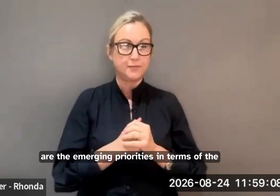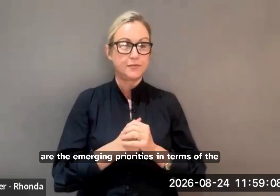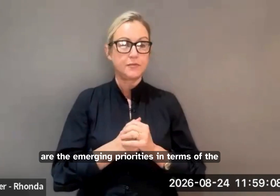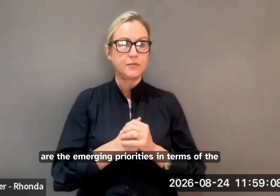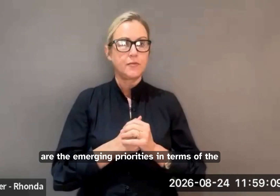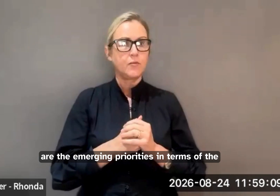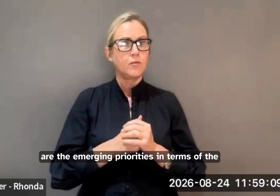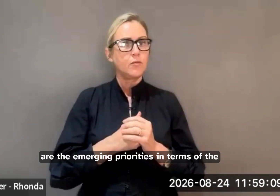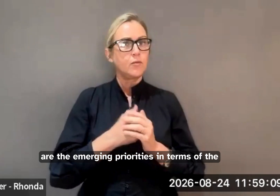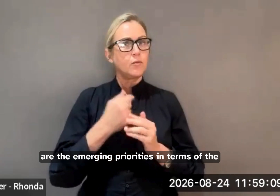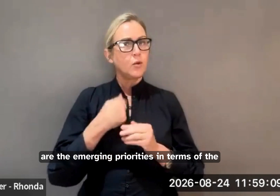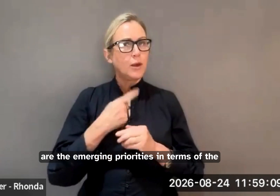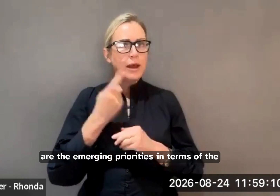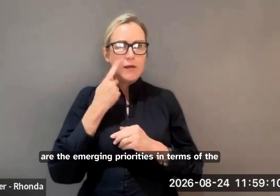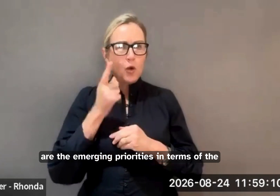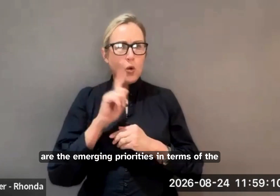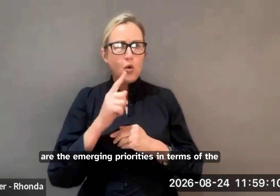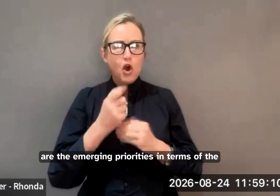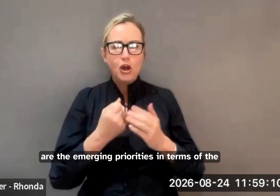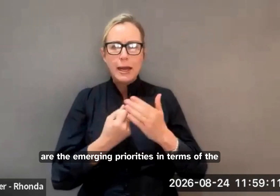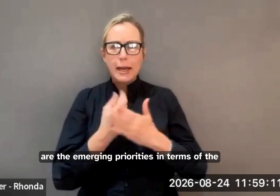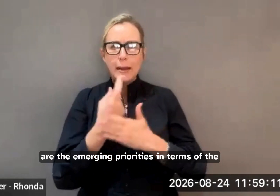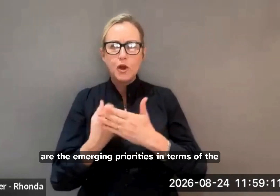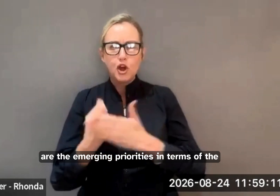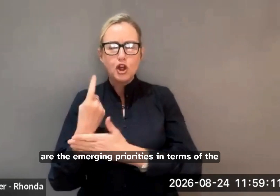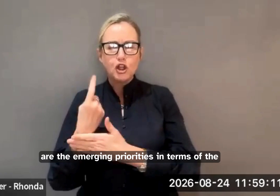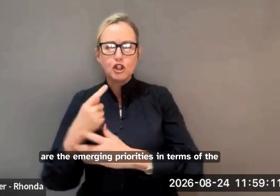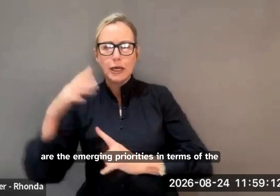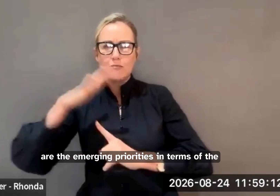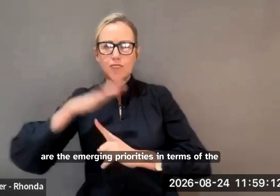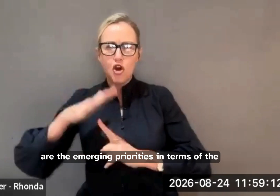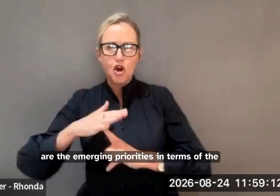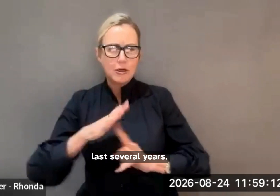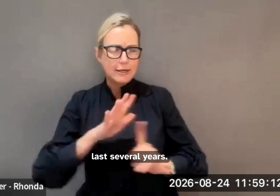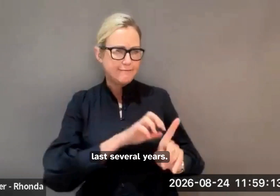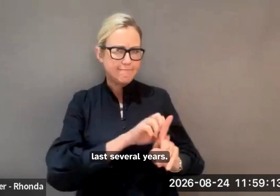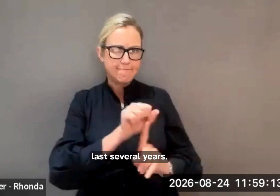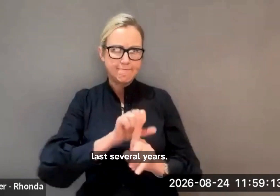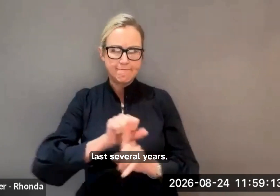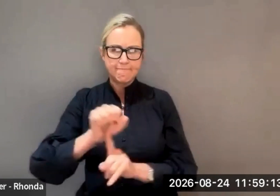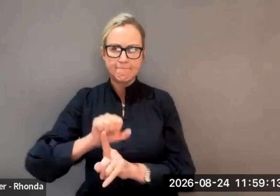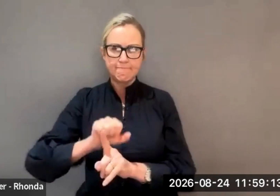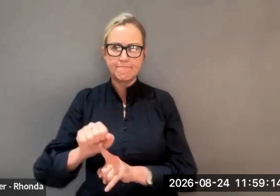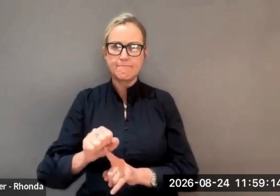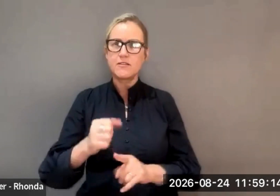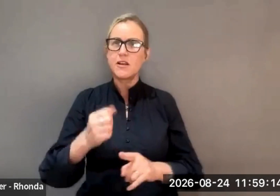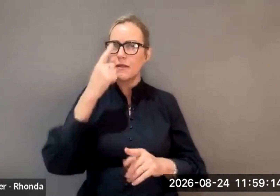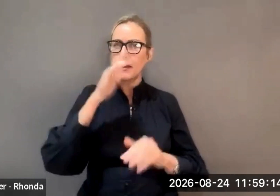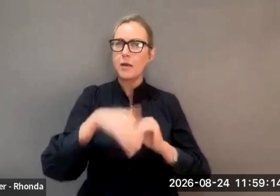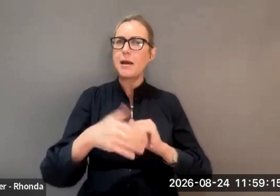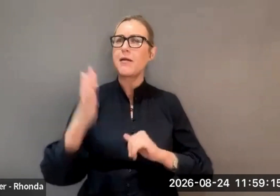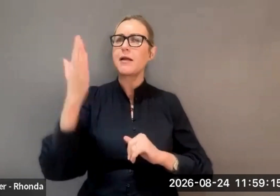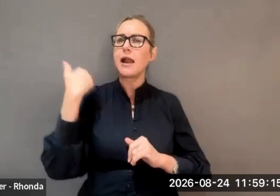what are the emerging priorities in terms of the last several years.